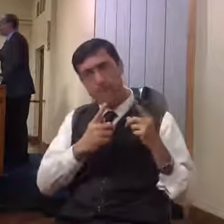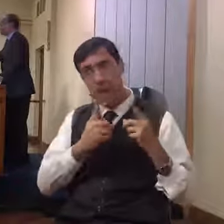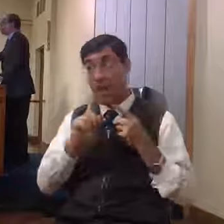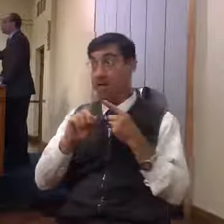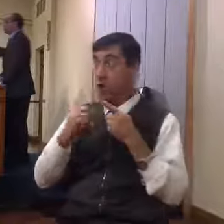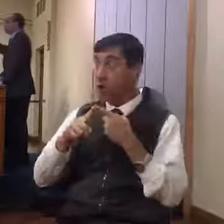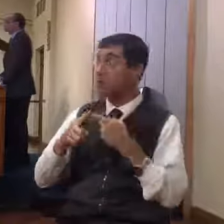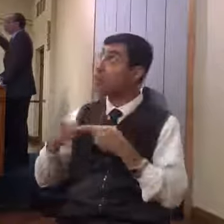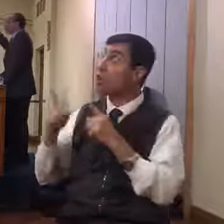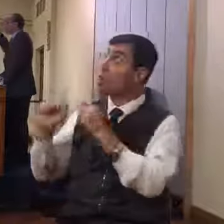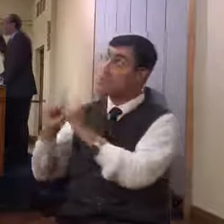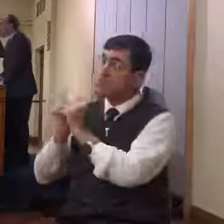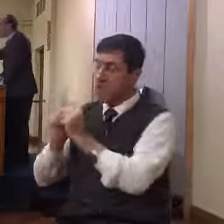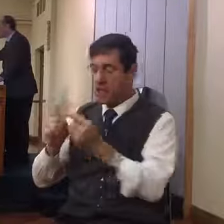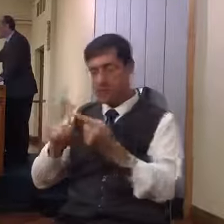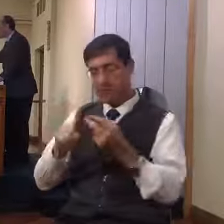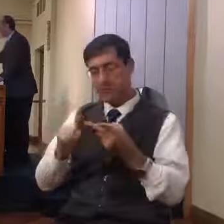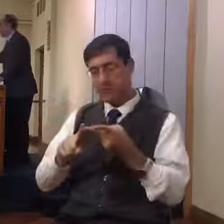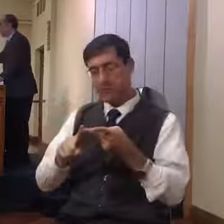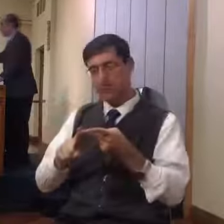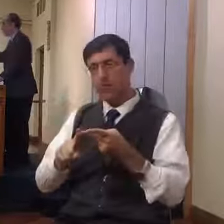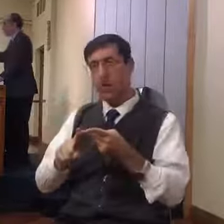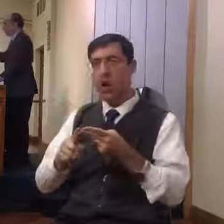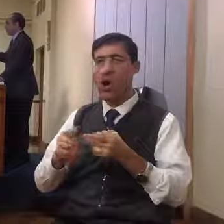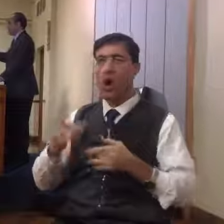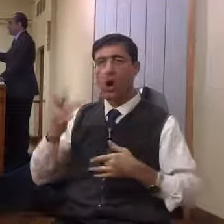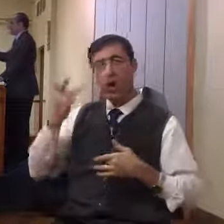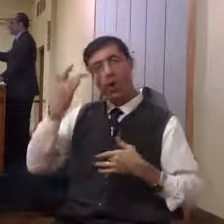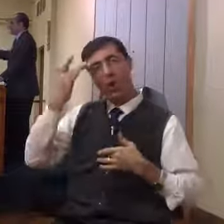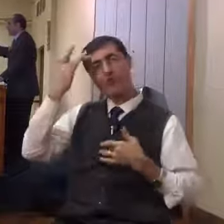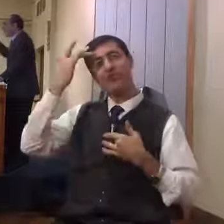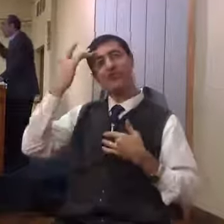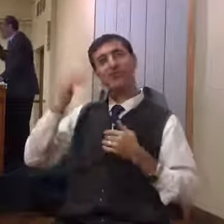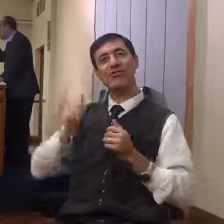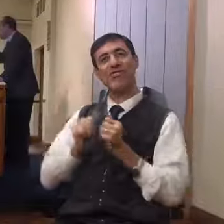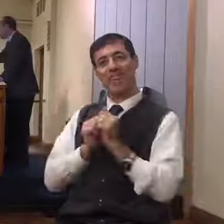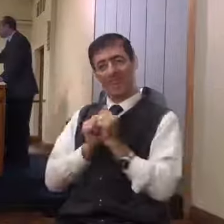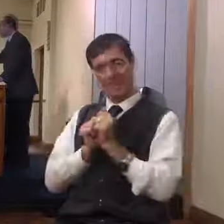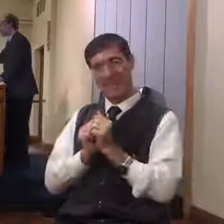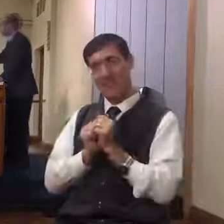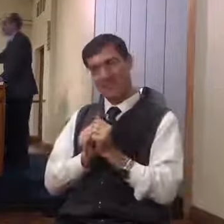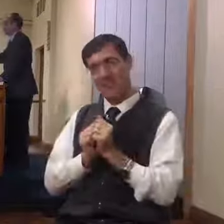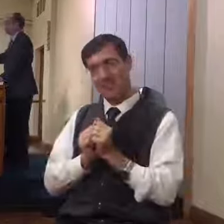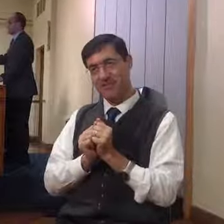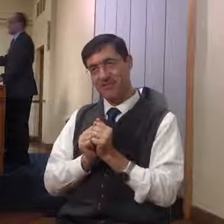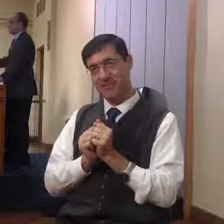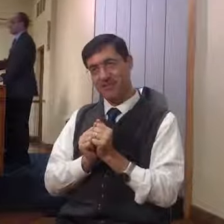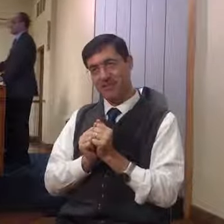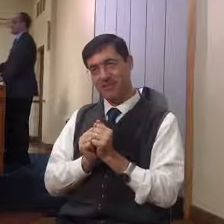second, for conscience sake, for the will of God's sake.